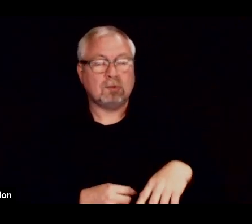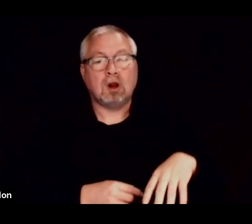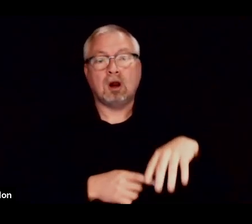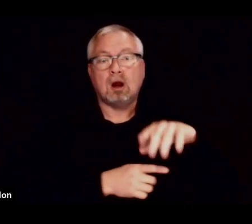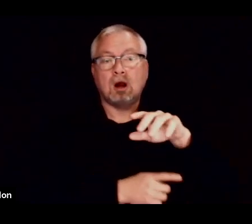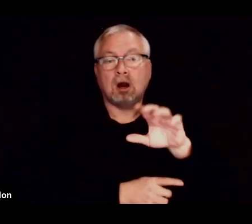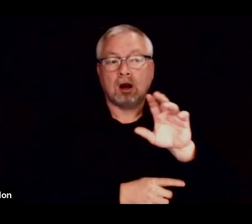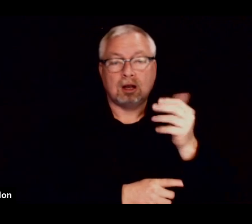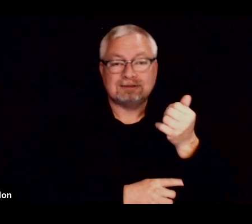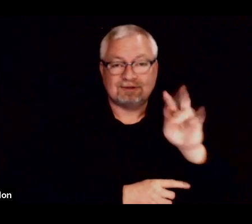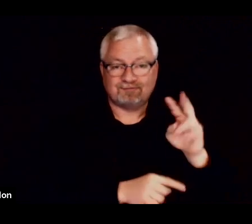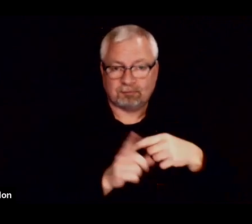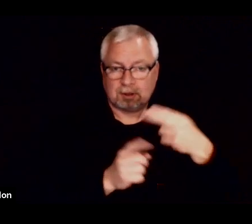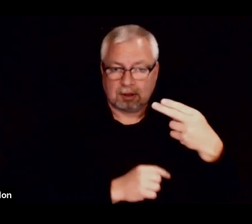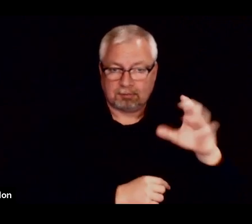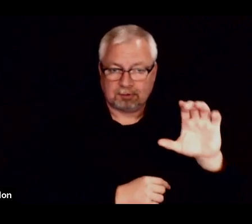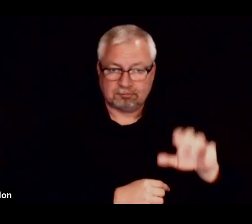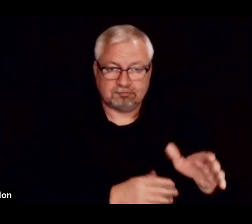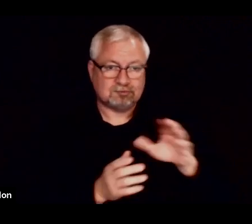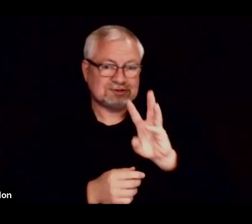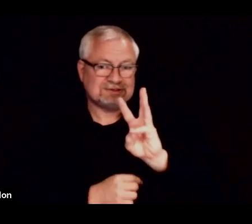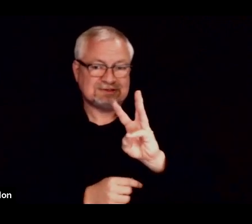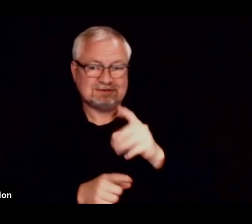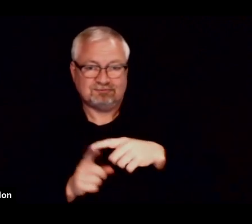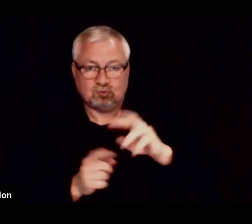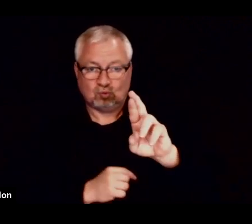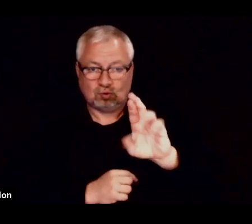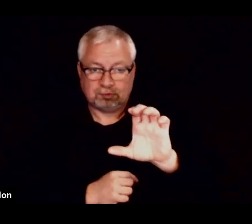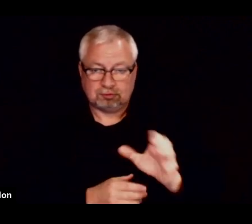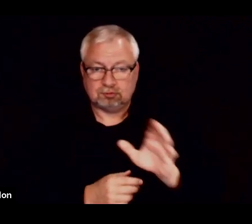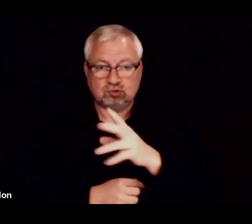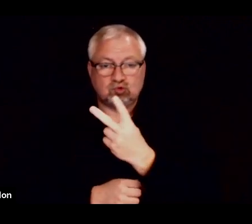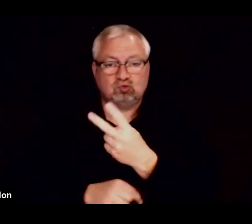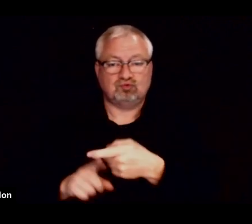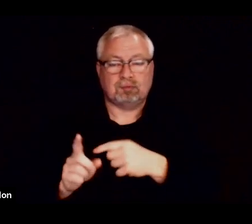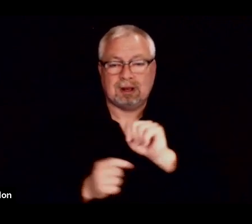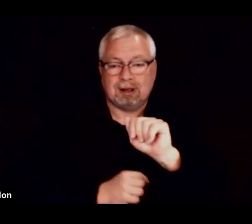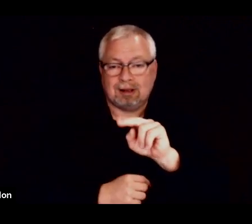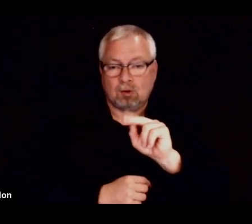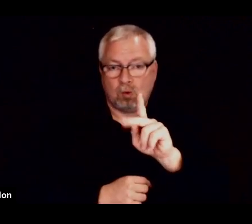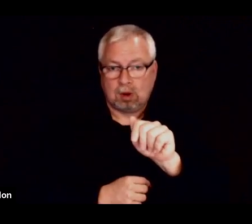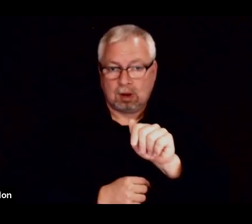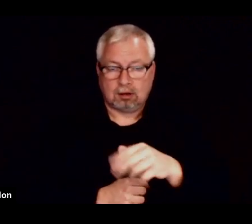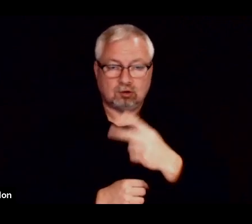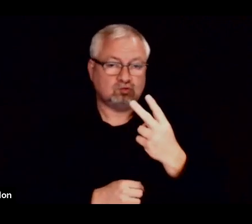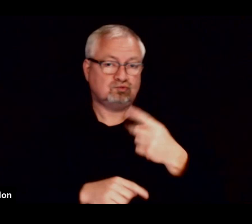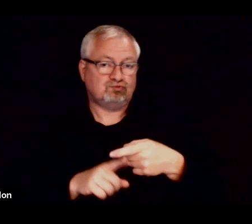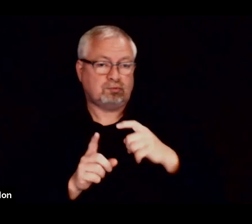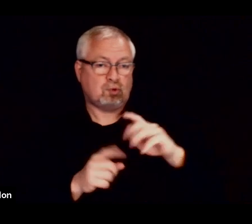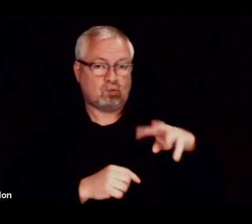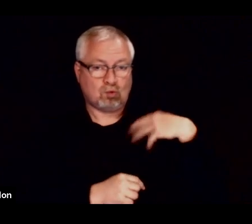Ramsey, 4 in Anoka, 2 in Washington, and 1 each in Clay, Dakota, and Goodhue